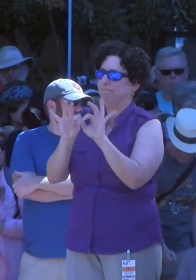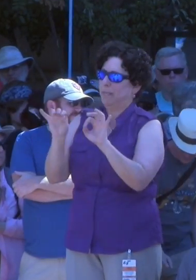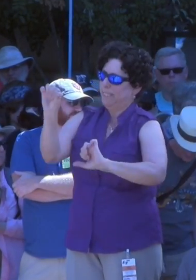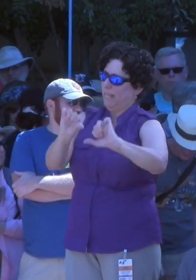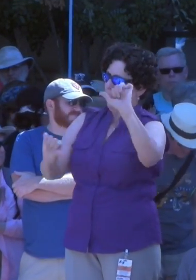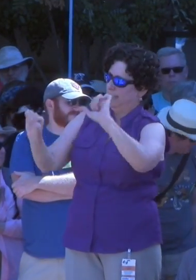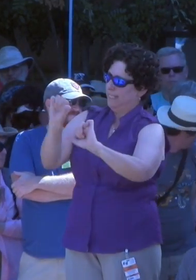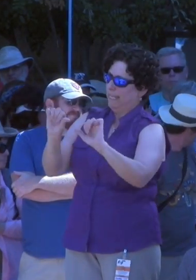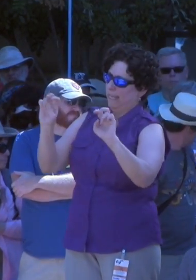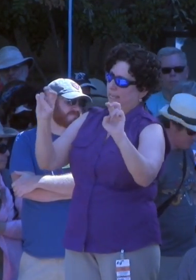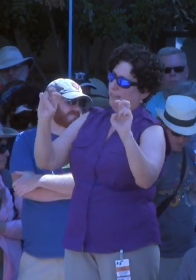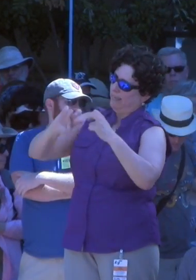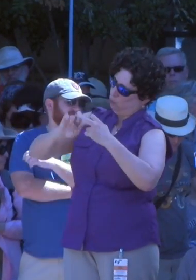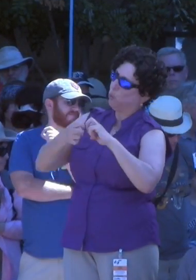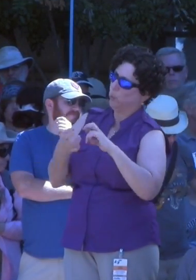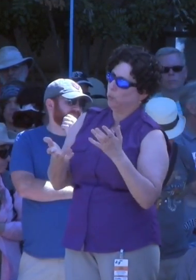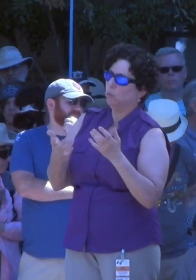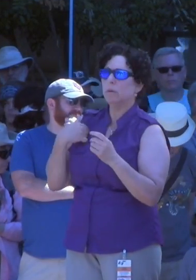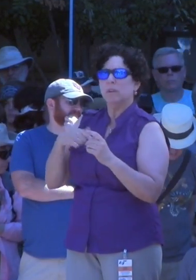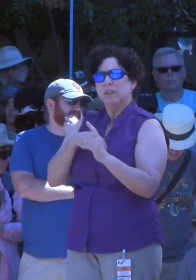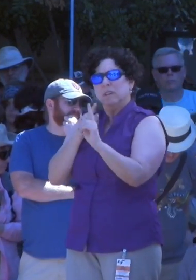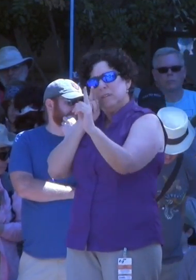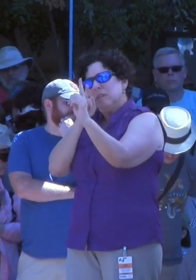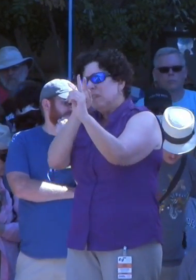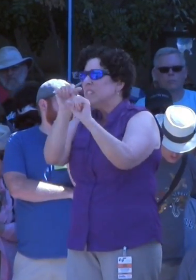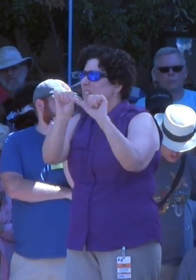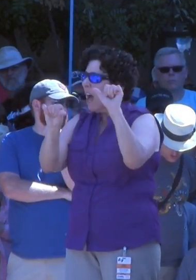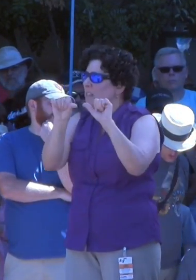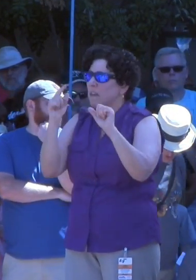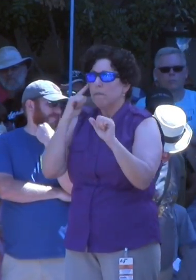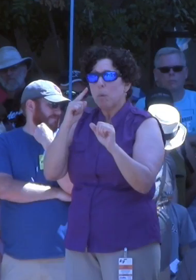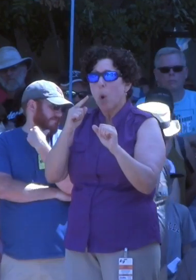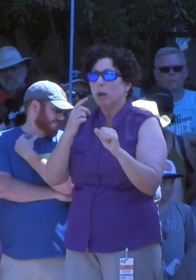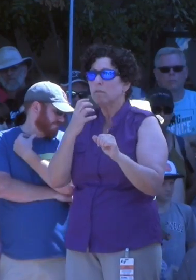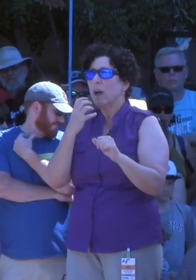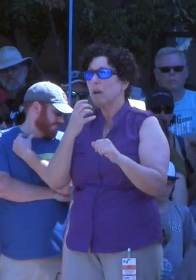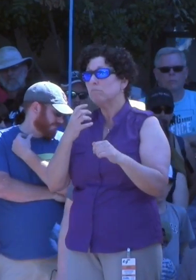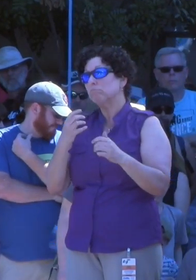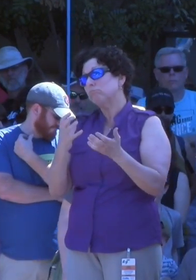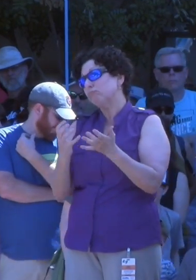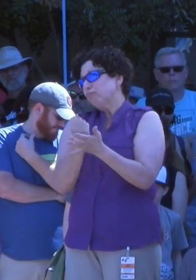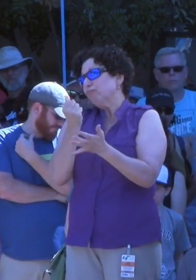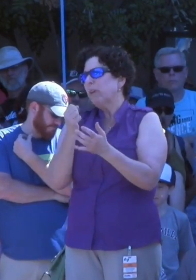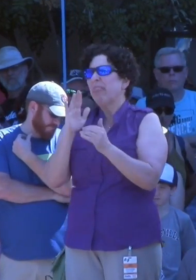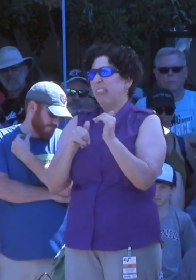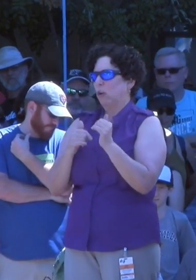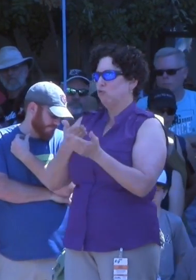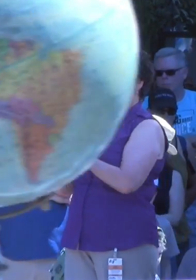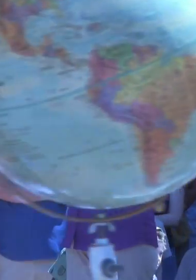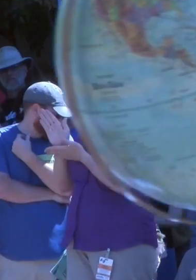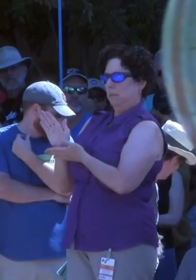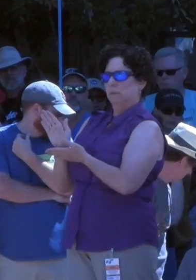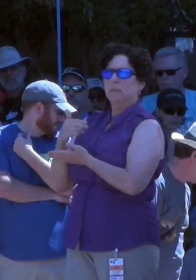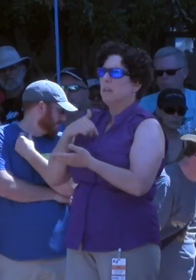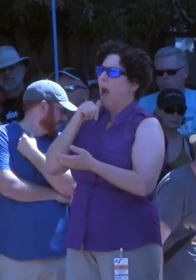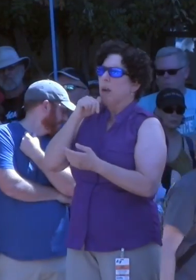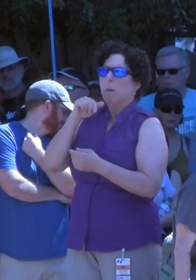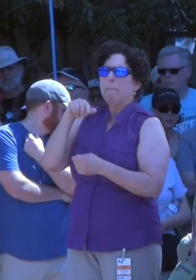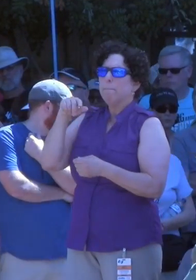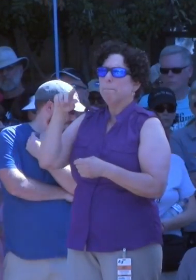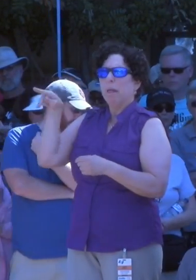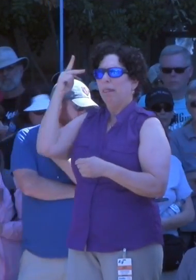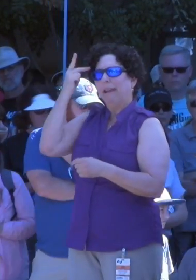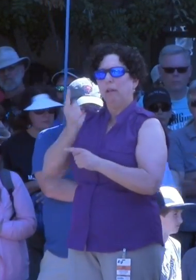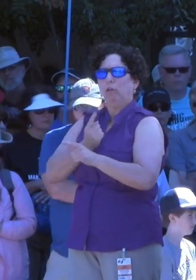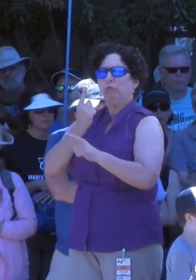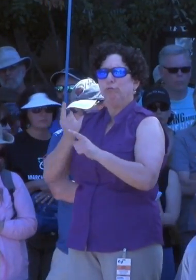issue. For too long has the pursuit of science been more of a privilege than a right. This is not PC rhetoric or about doing the right